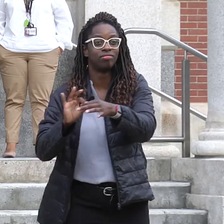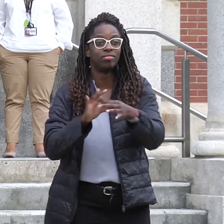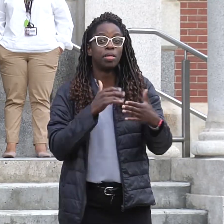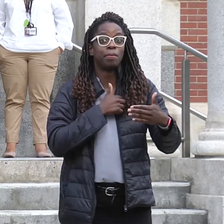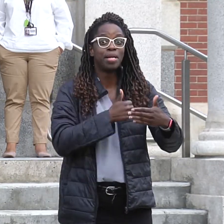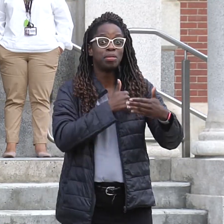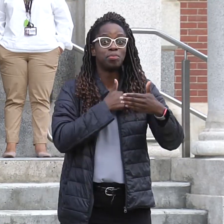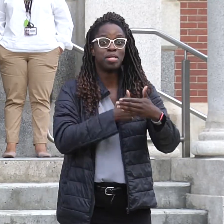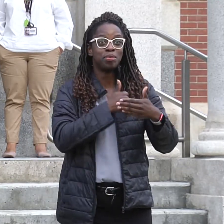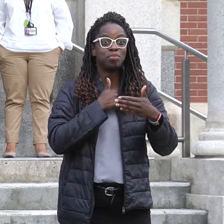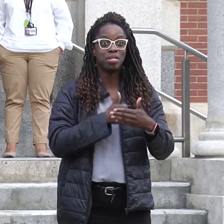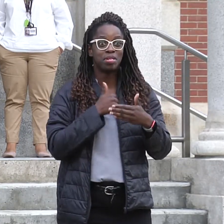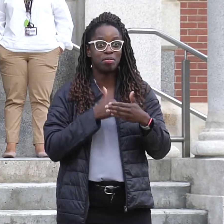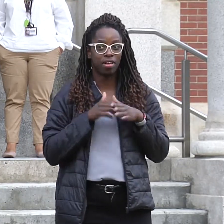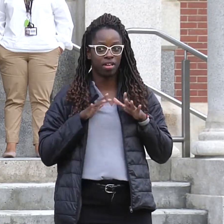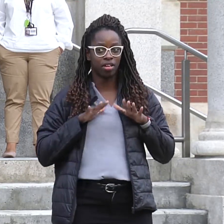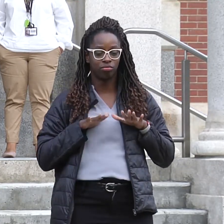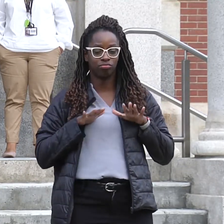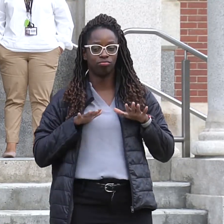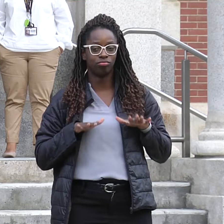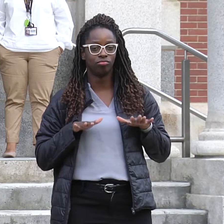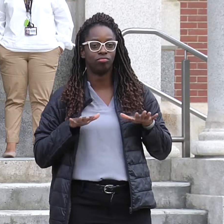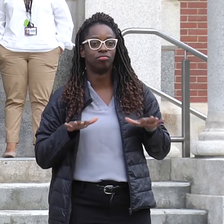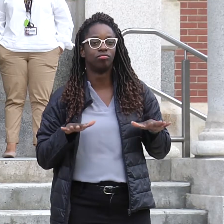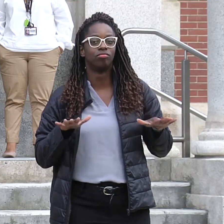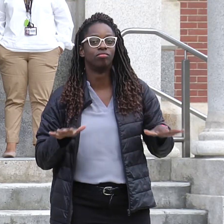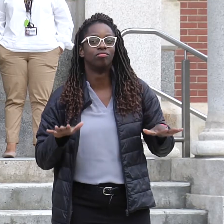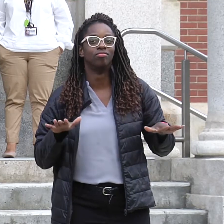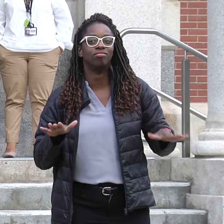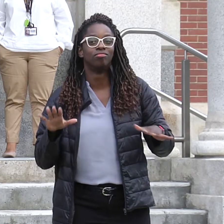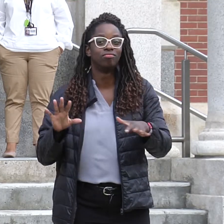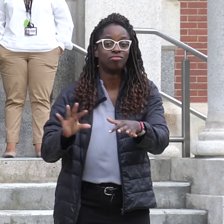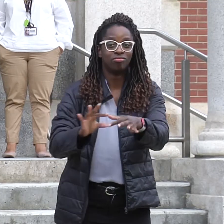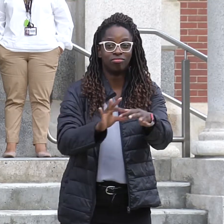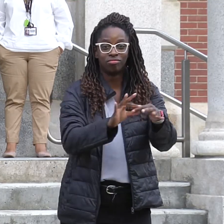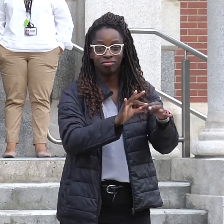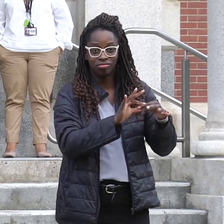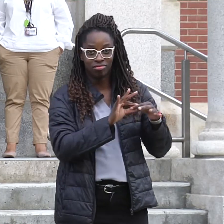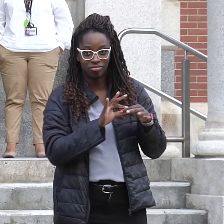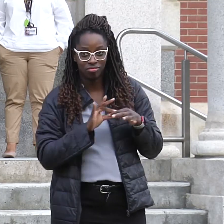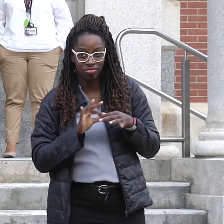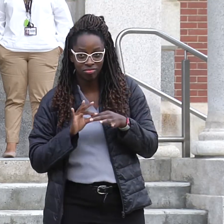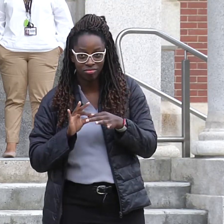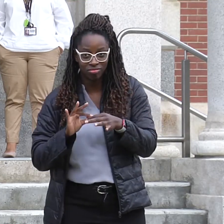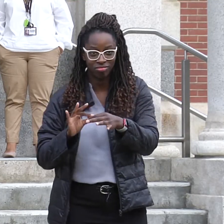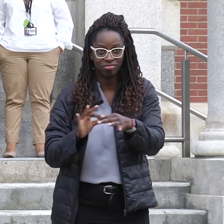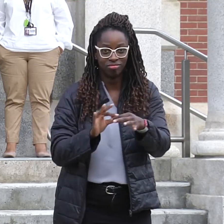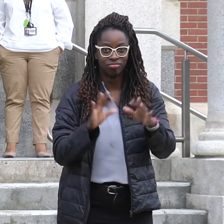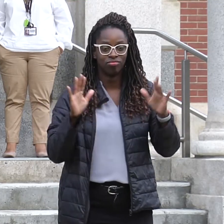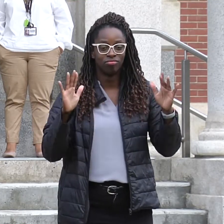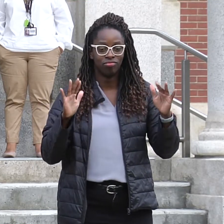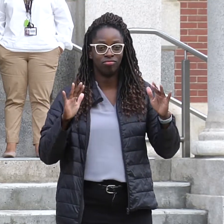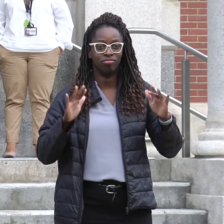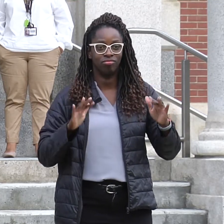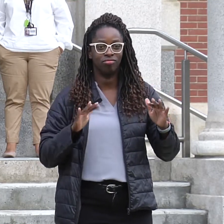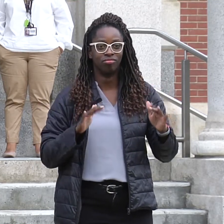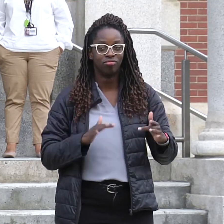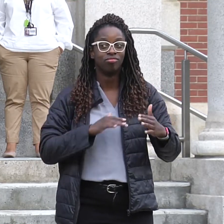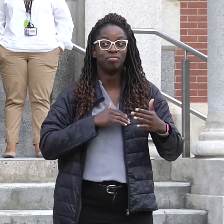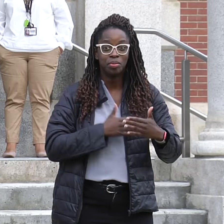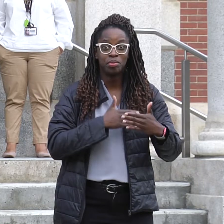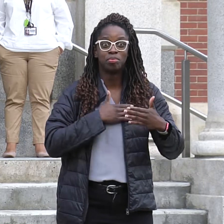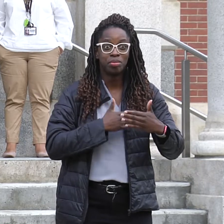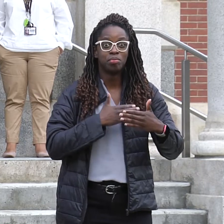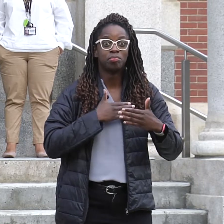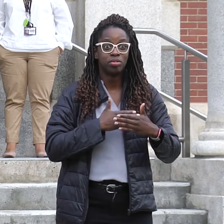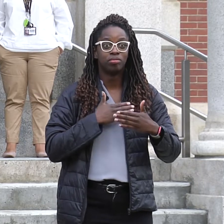and it beats on, and it beats, and it beats on, and it beats, and it beats on, and it beats. Can